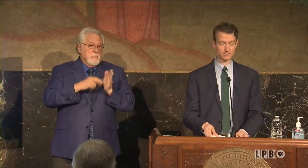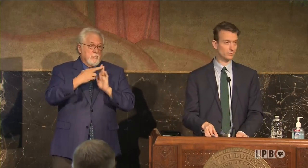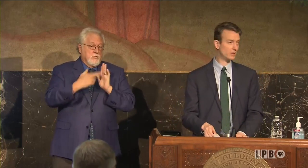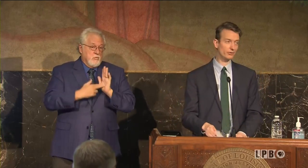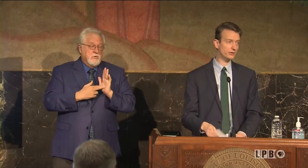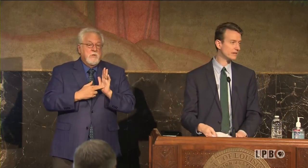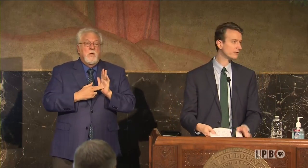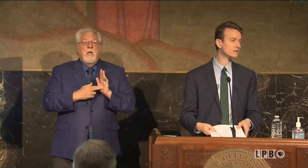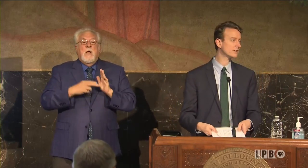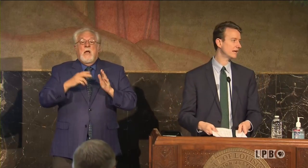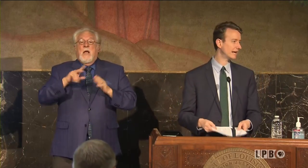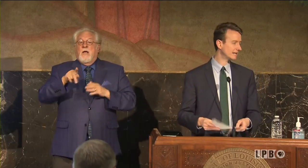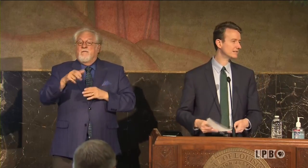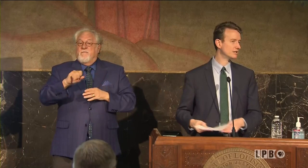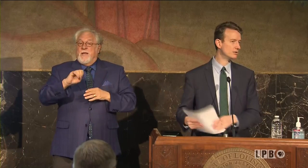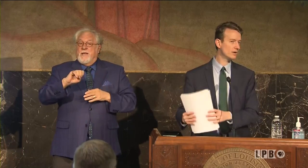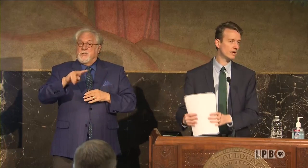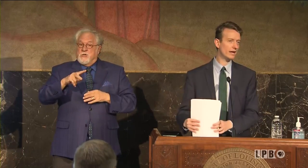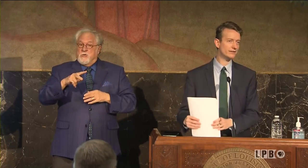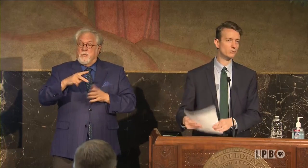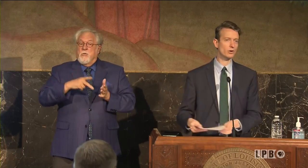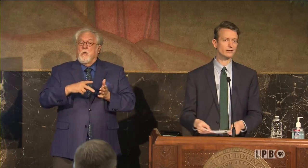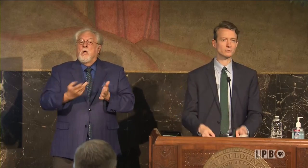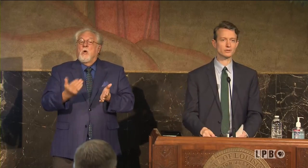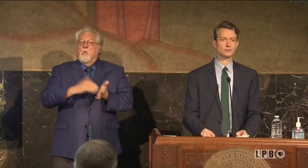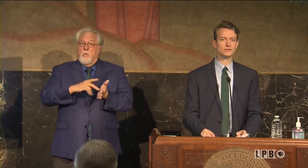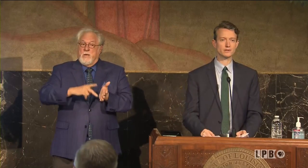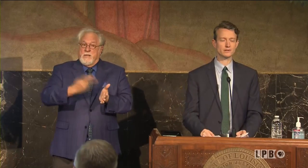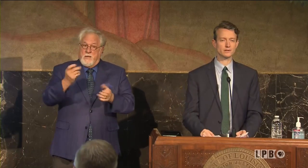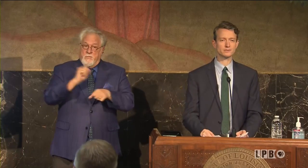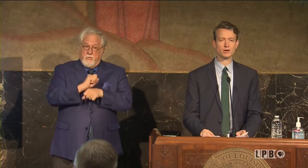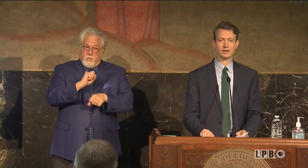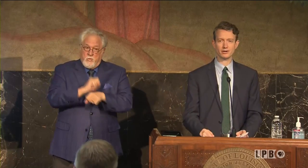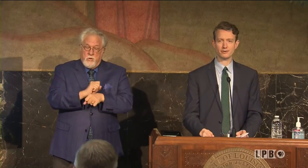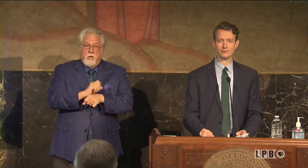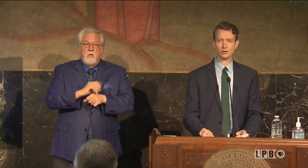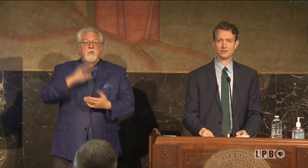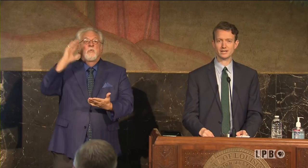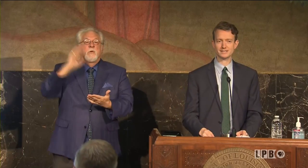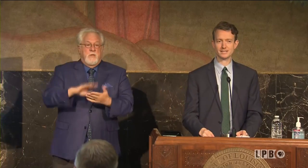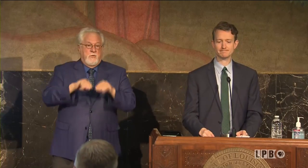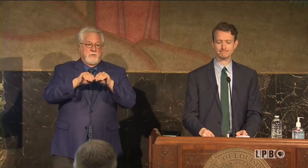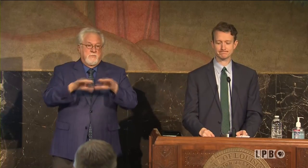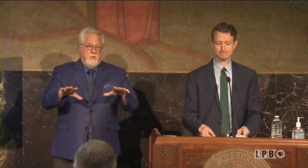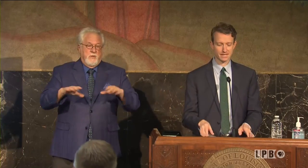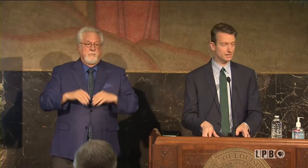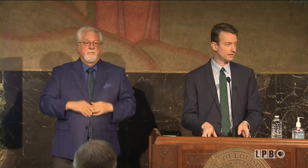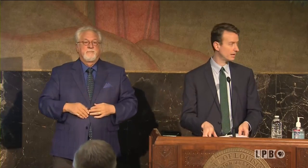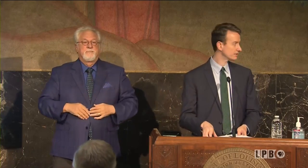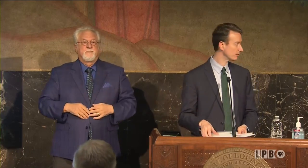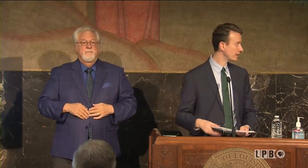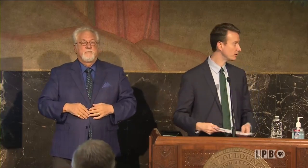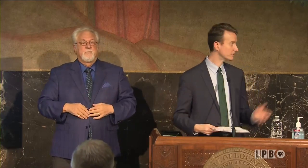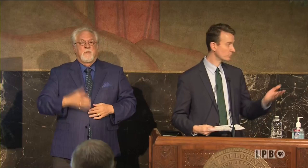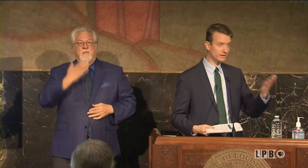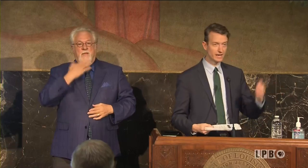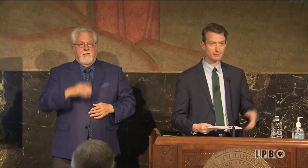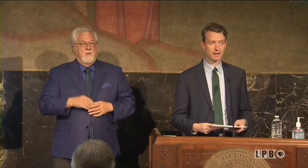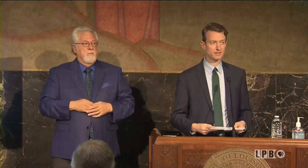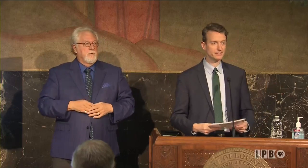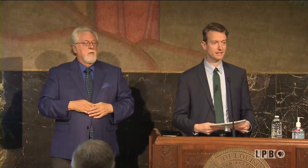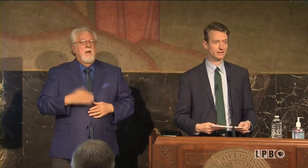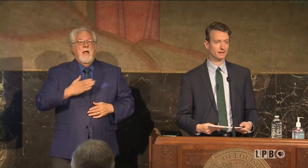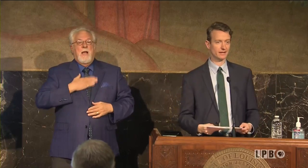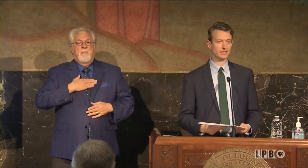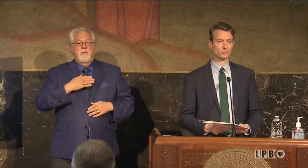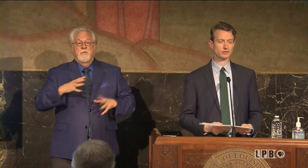need to redouble those efforts and continue to work to reduce the spread of COVID-19. So thank you. And so with that, I'm